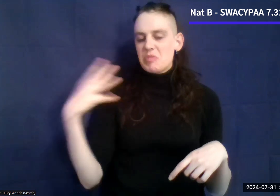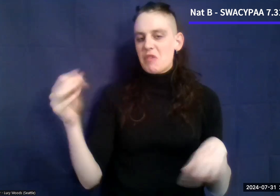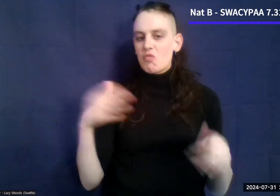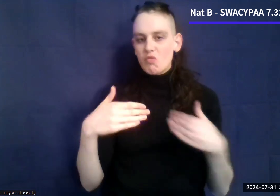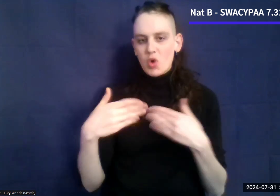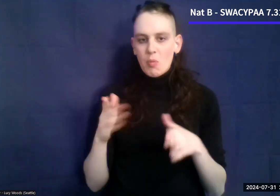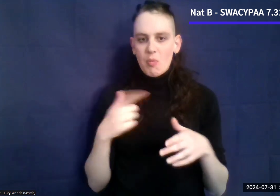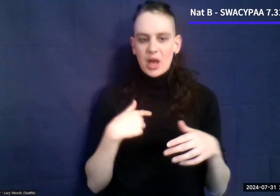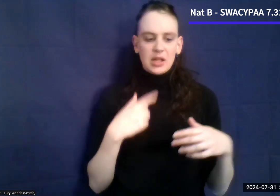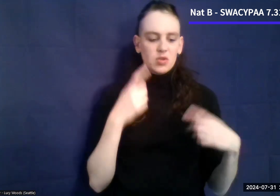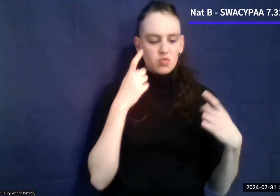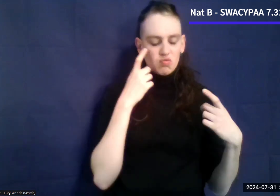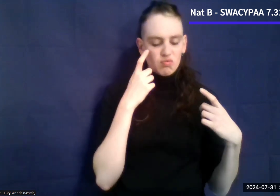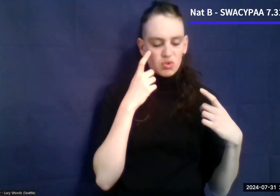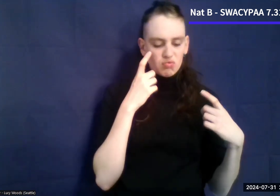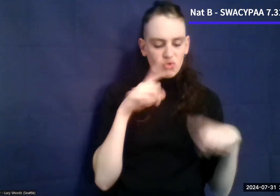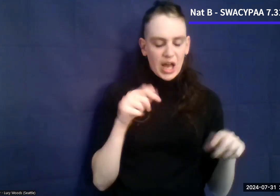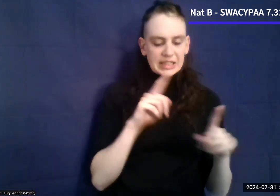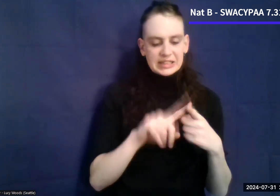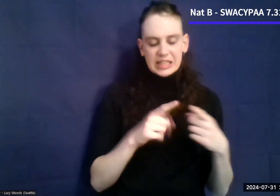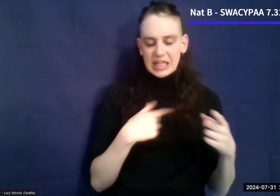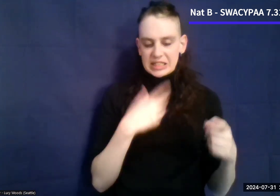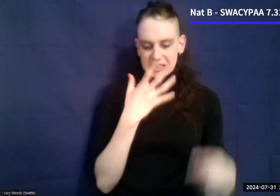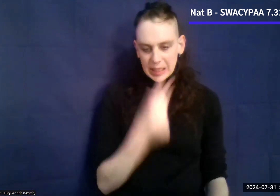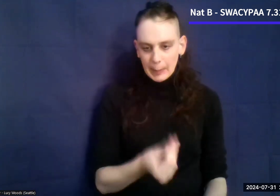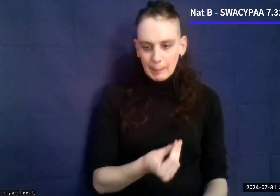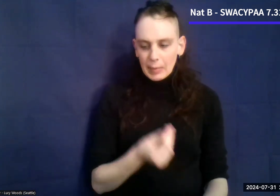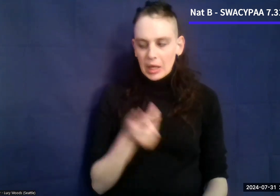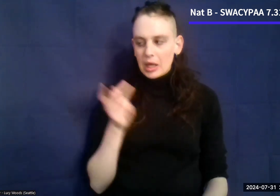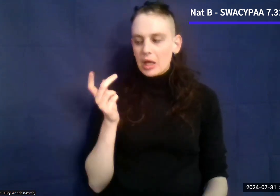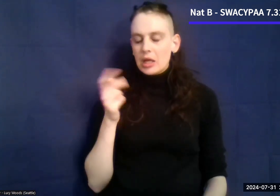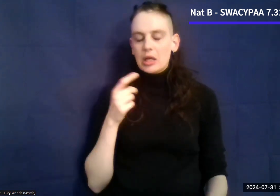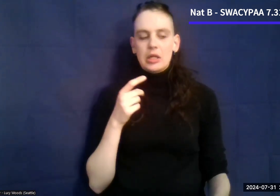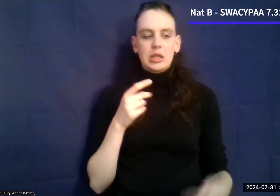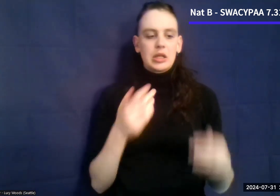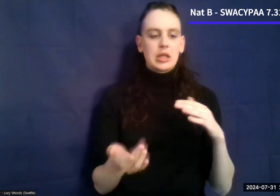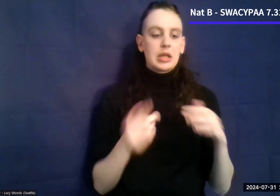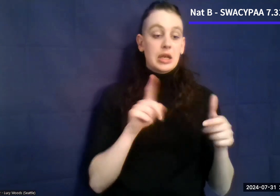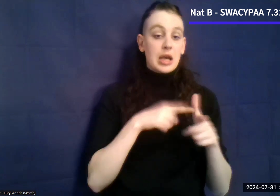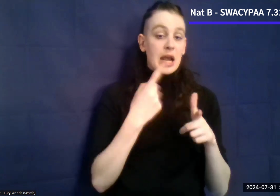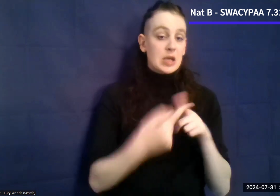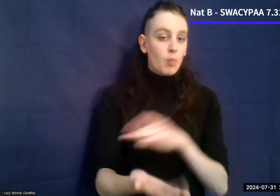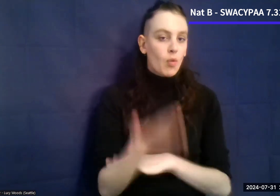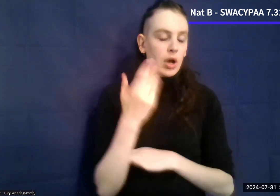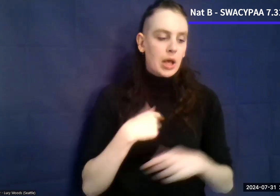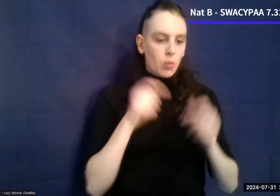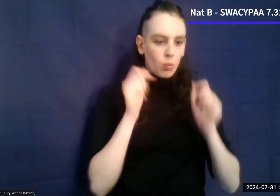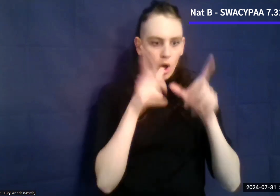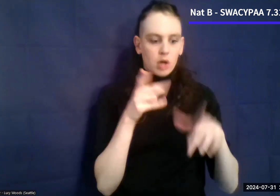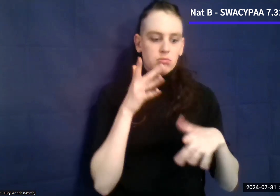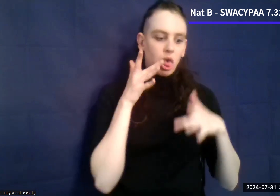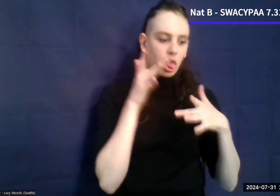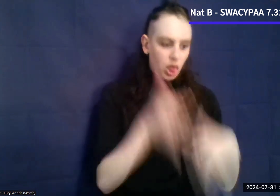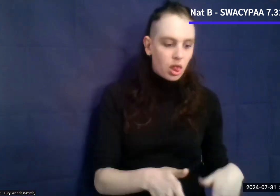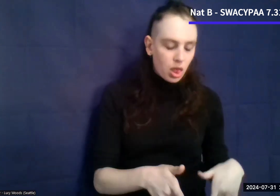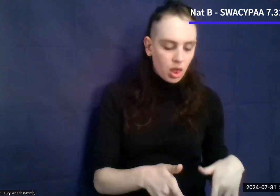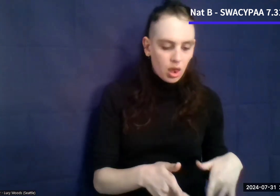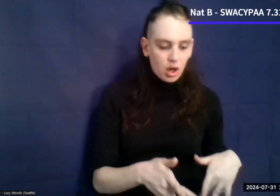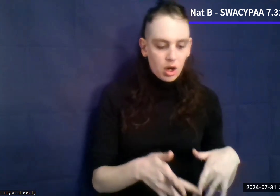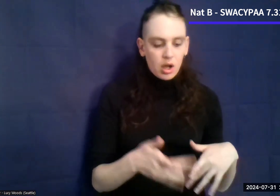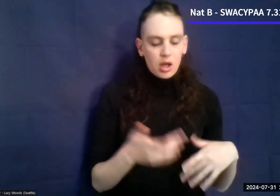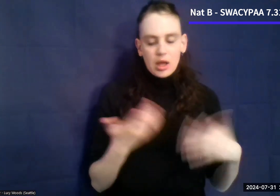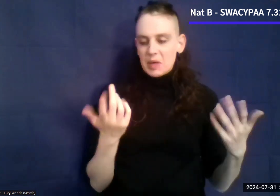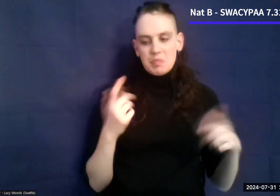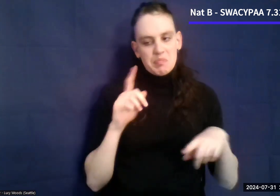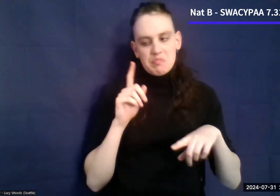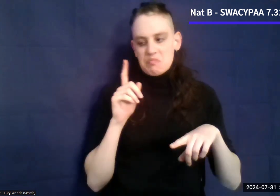up and I threw up and I said, "I can't do this anymore. I can't drink anymore. I can't do this." And my friend Greg said, good luck.